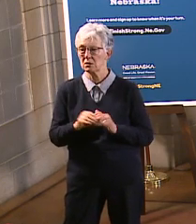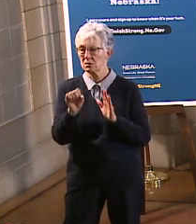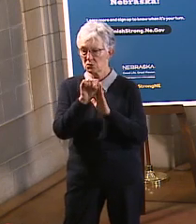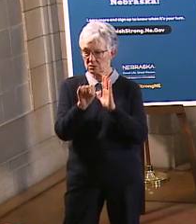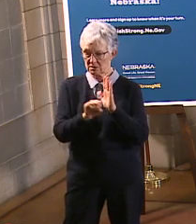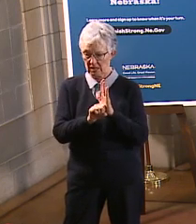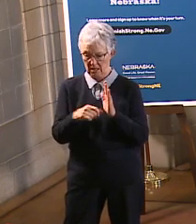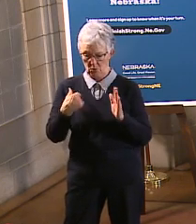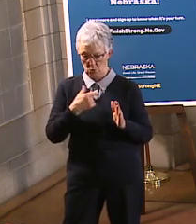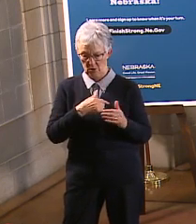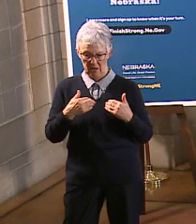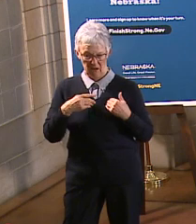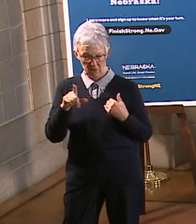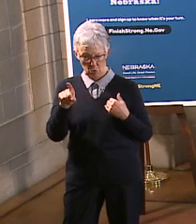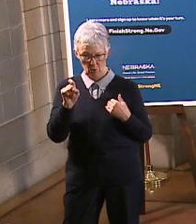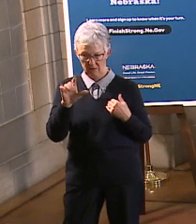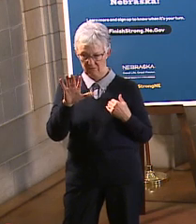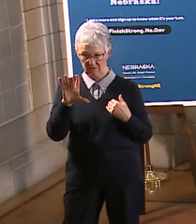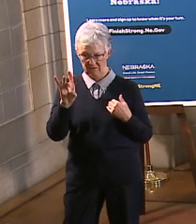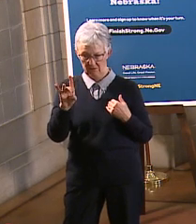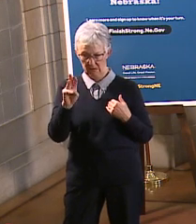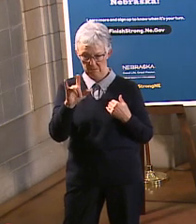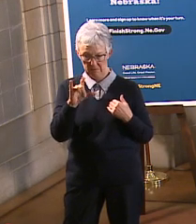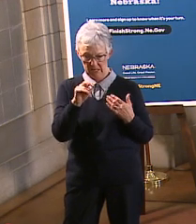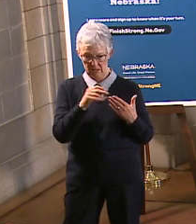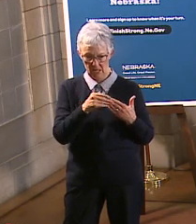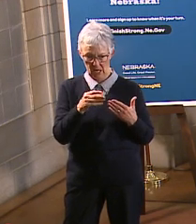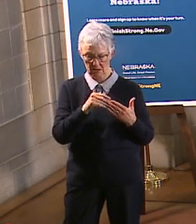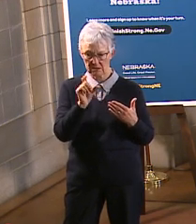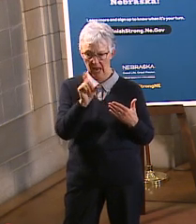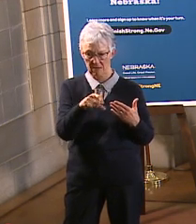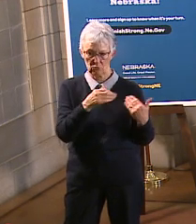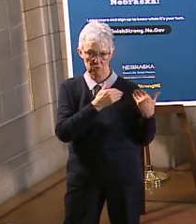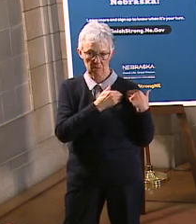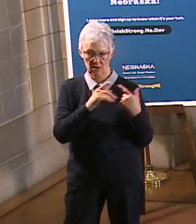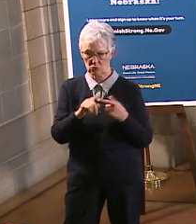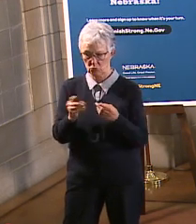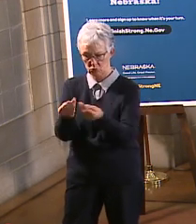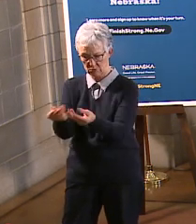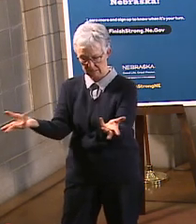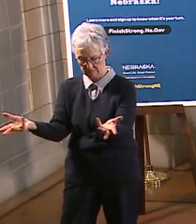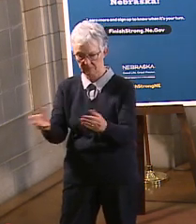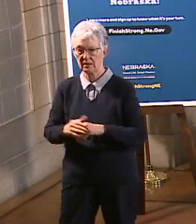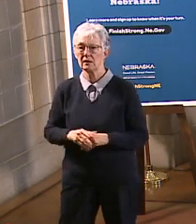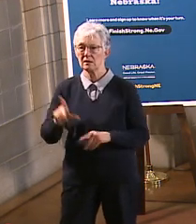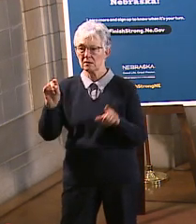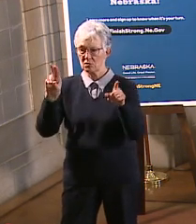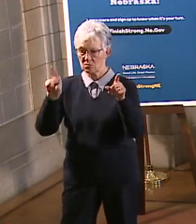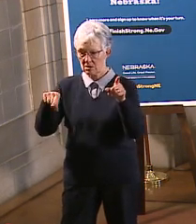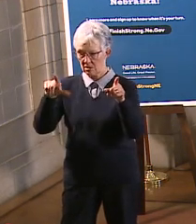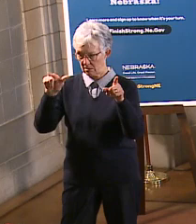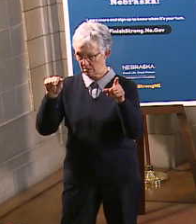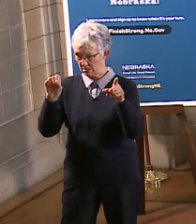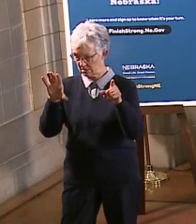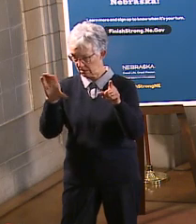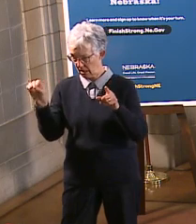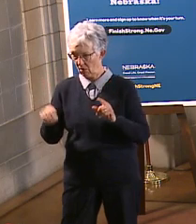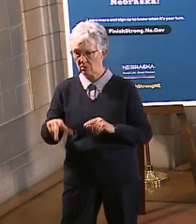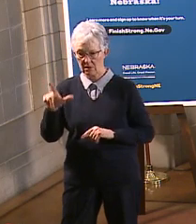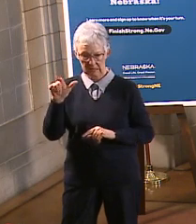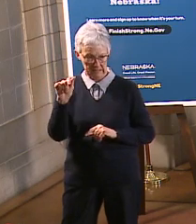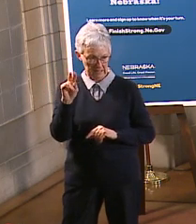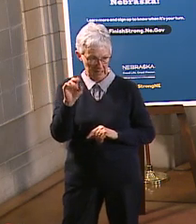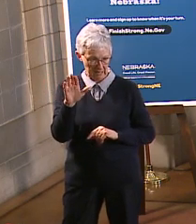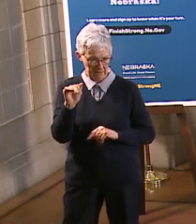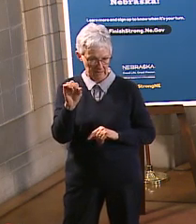distributing about $158 million of that $200 million. And then other entities such as Douglas County, Lancaster County, the city of Lincoln, the